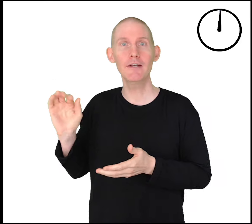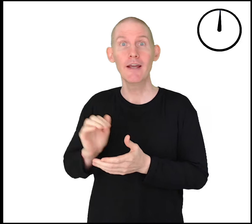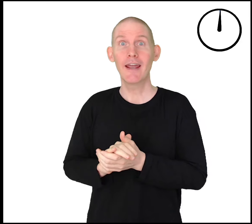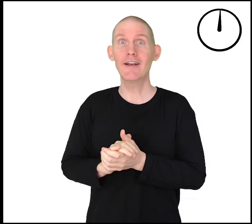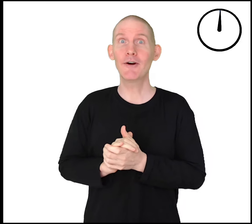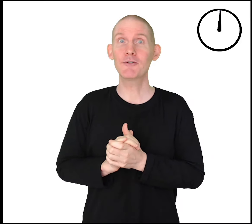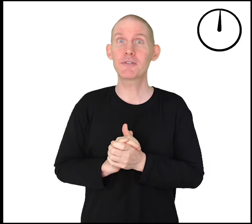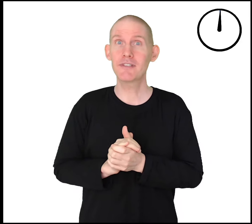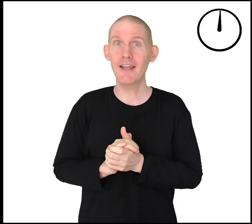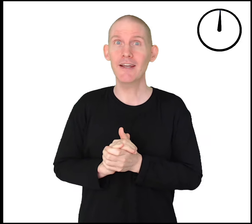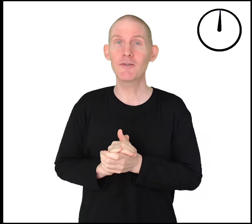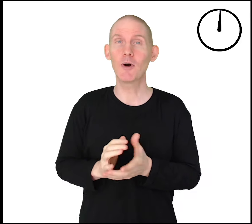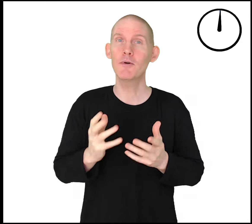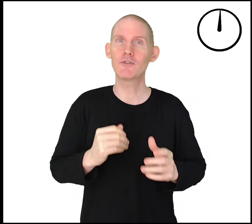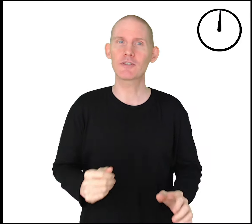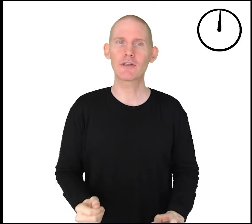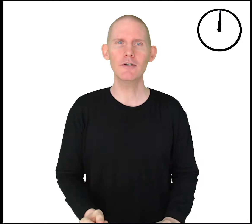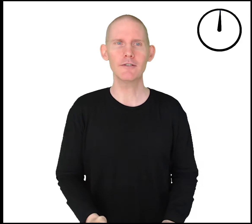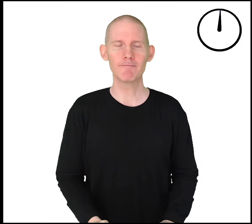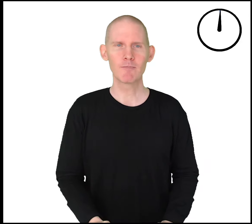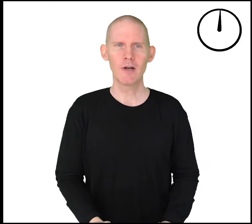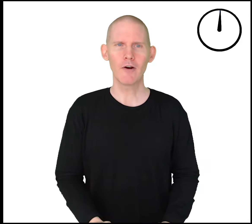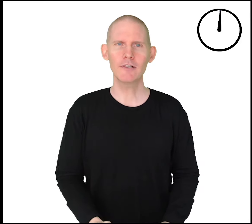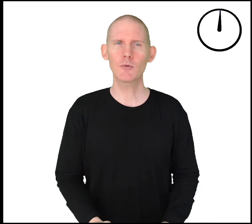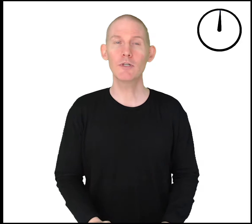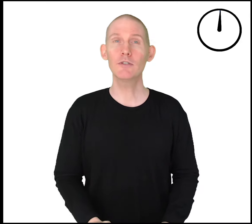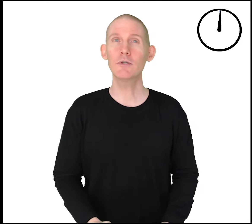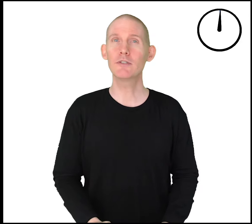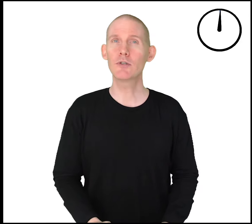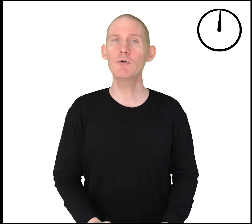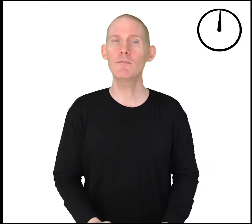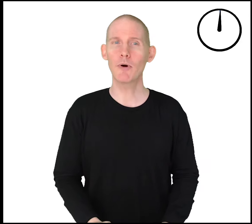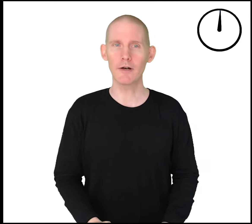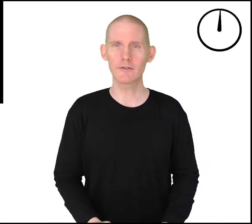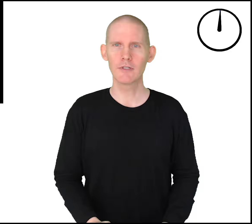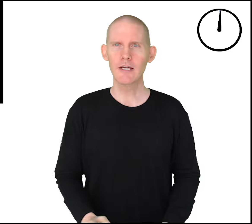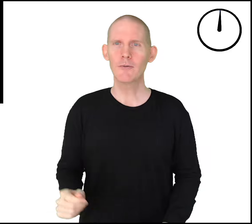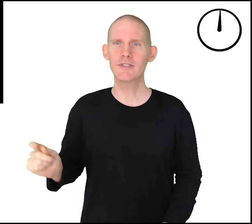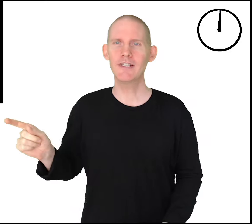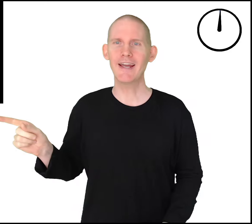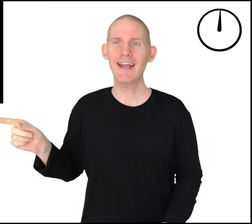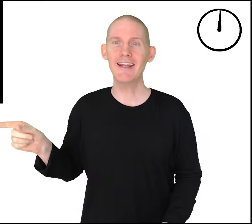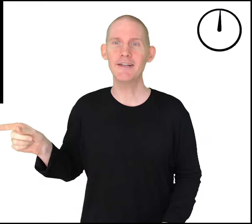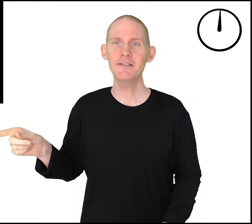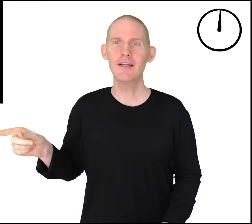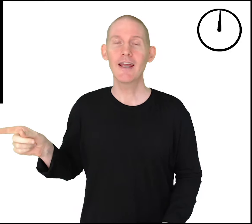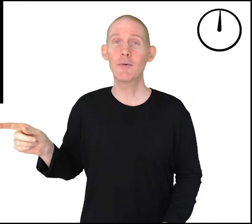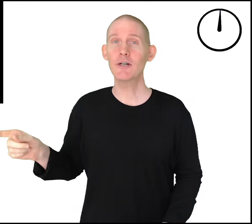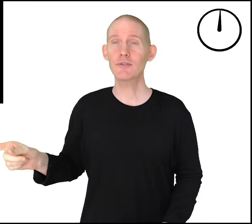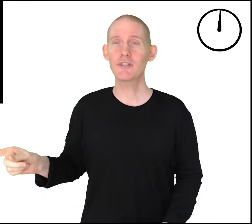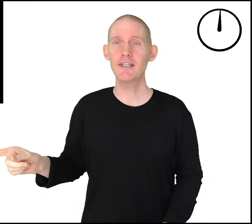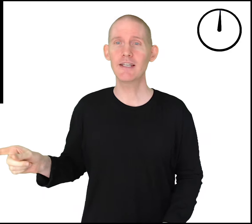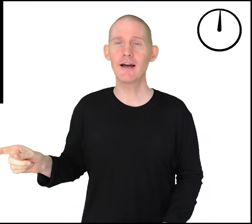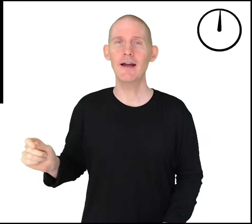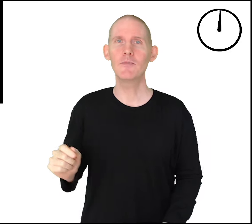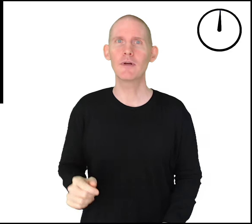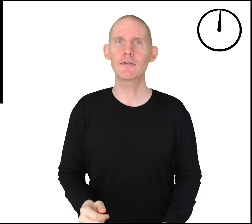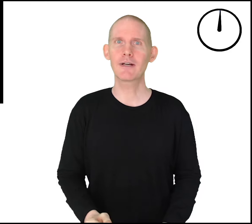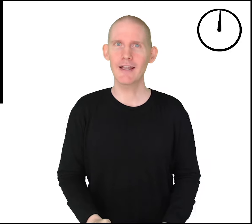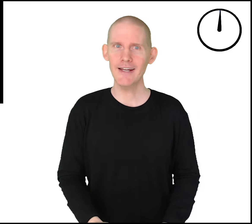and understand what we've just learned. All right, so we're going to do it in 2 parts. We see a hand, and we also see a guy with